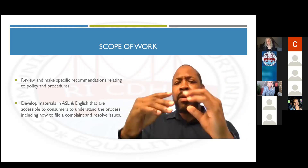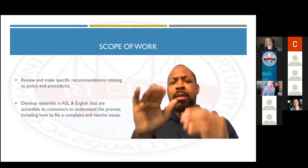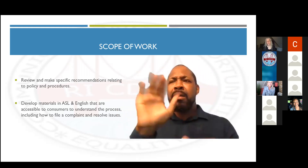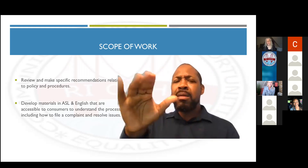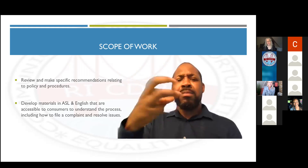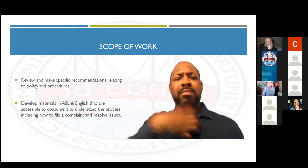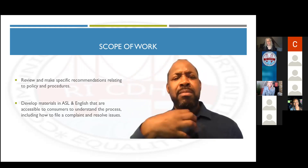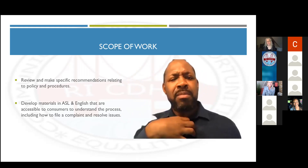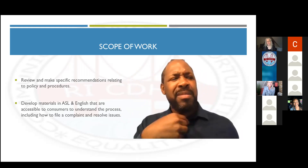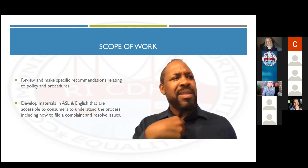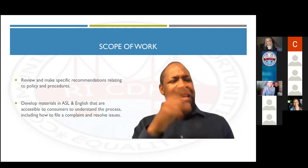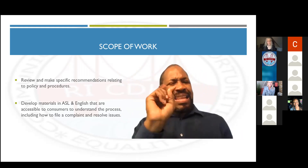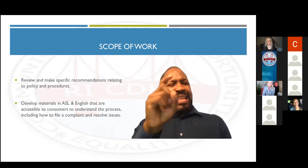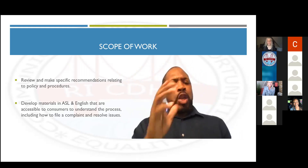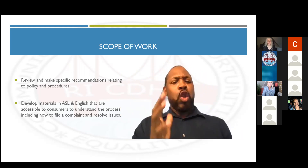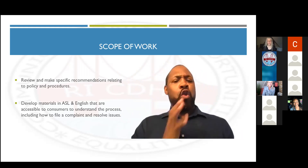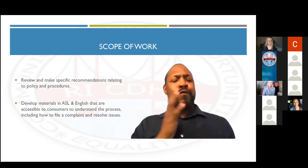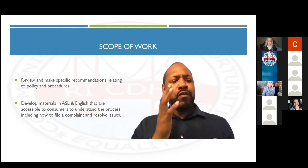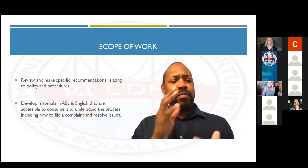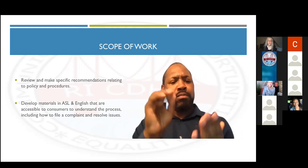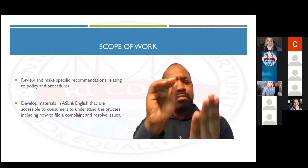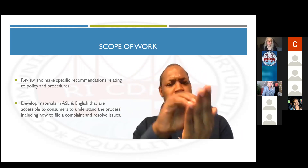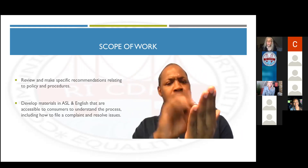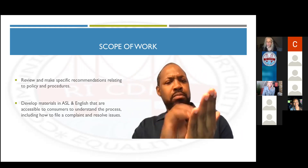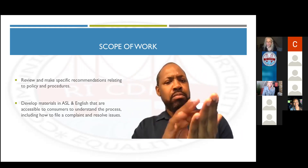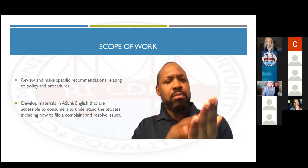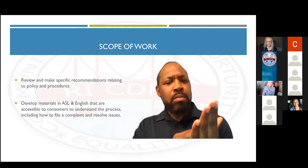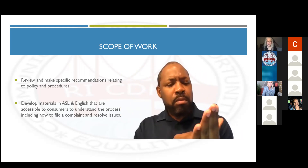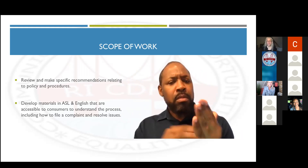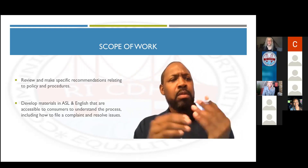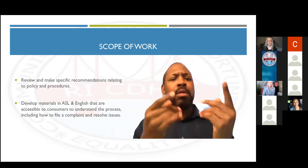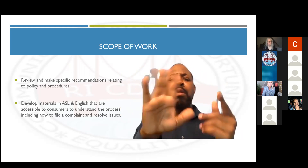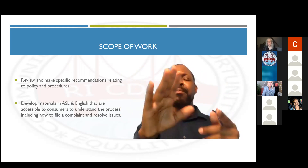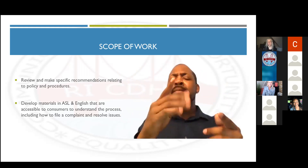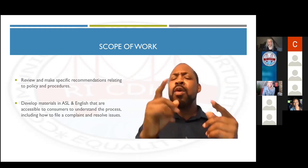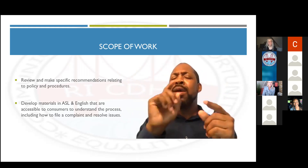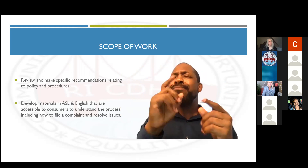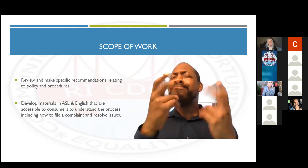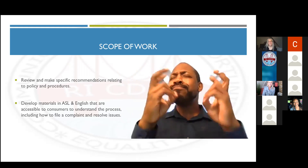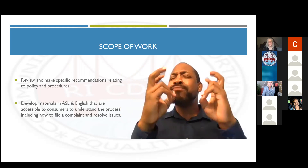official grievance. They might just speak to us verbally and there's nothing written down, there's nothing